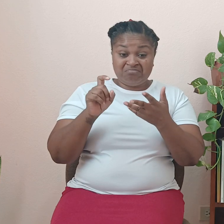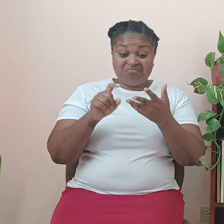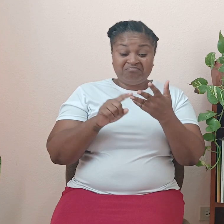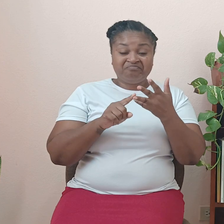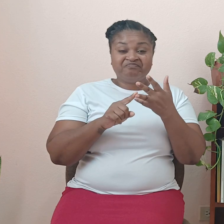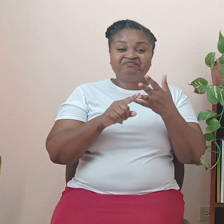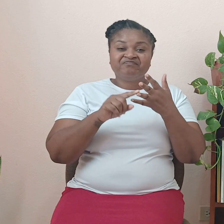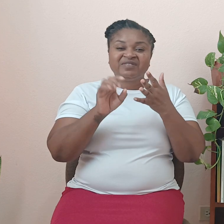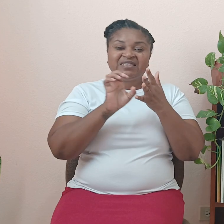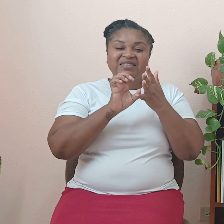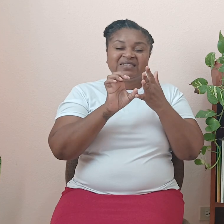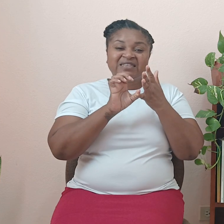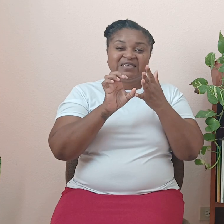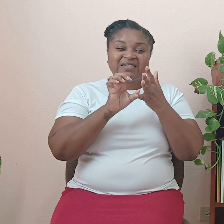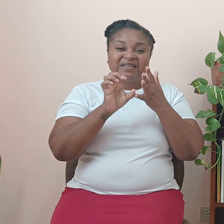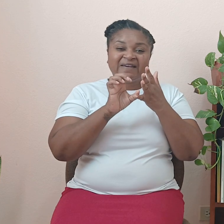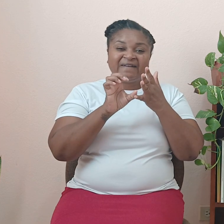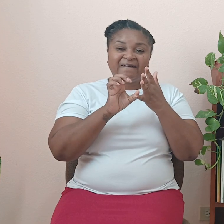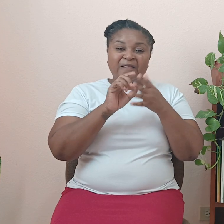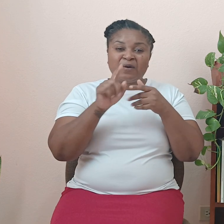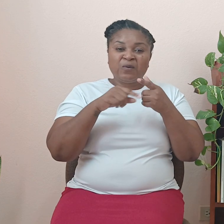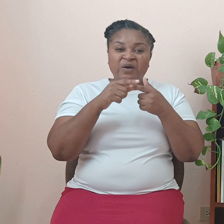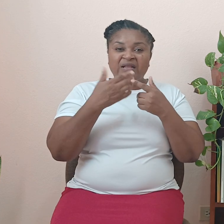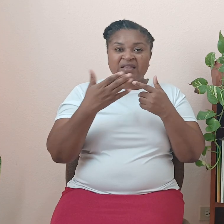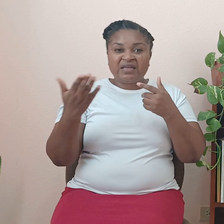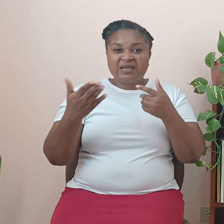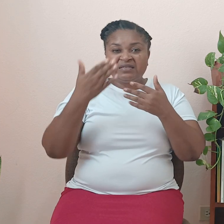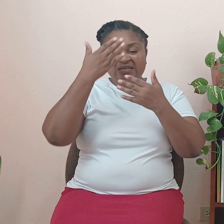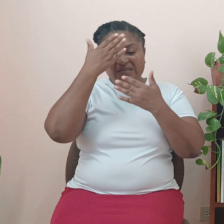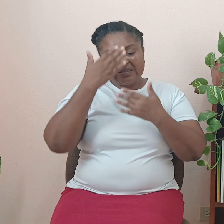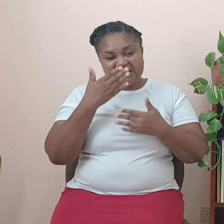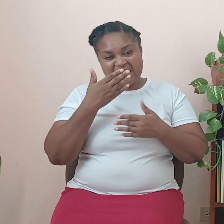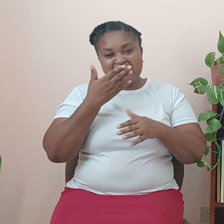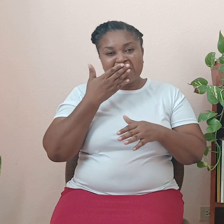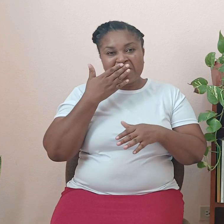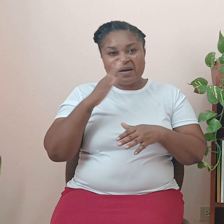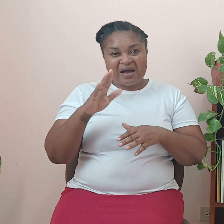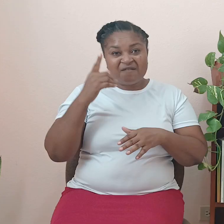E. When things are sad and bad for you and your family.